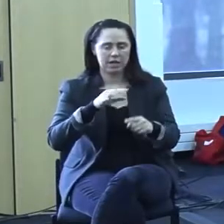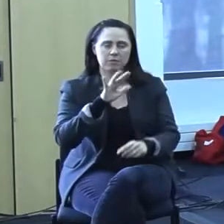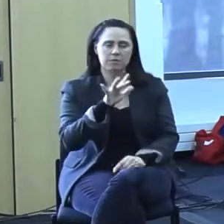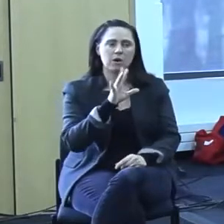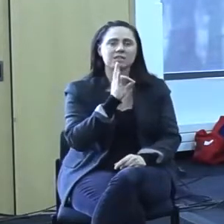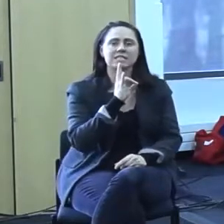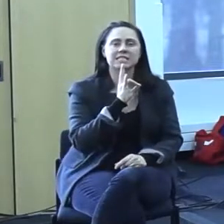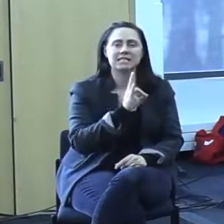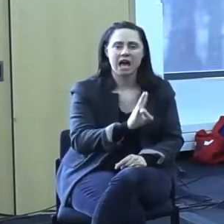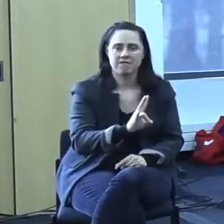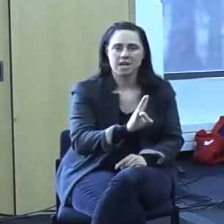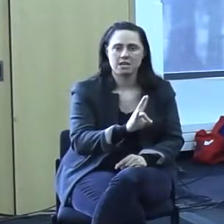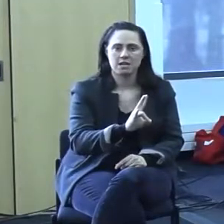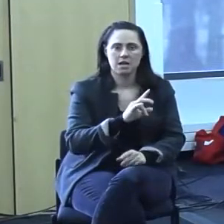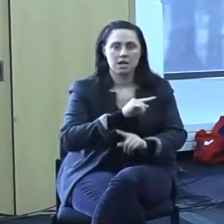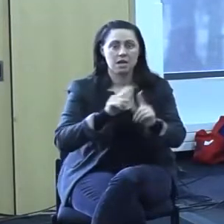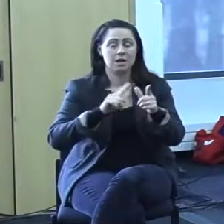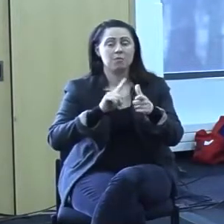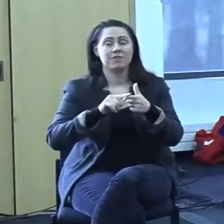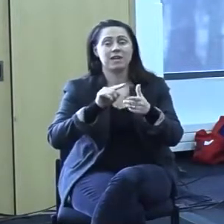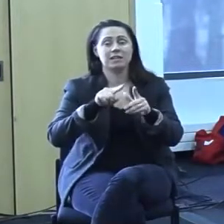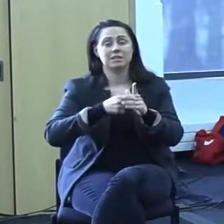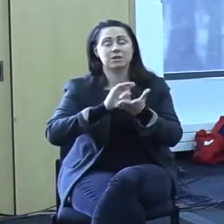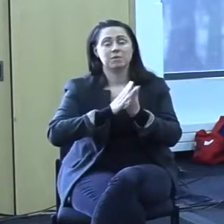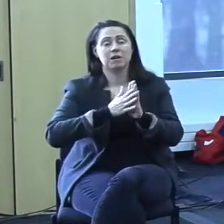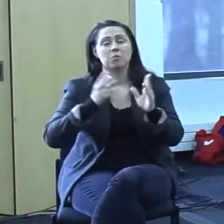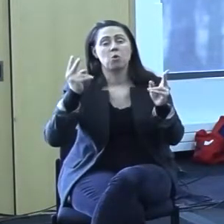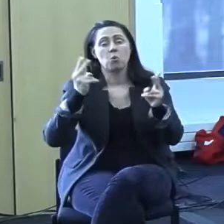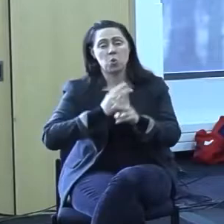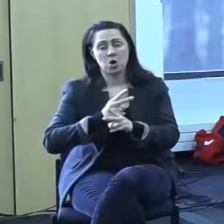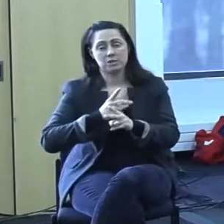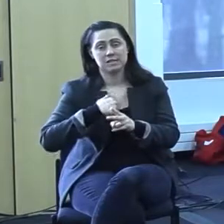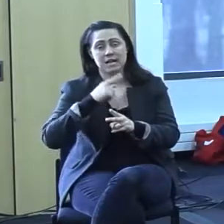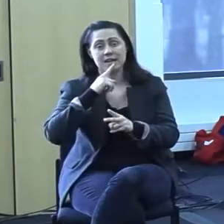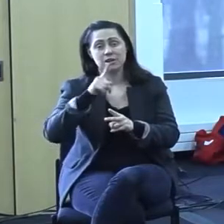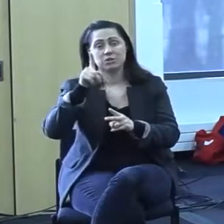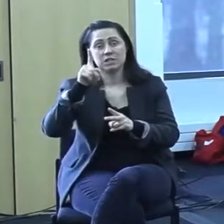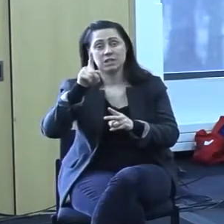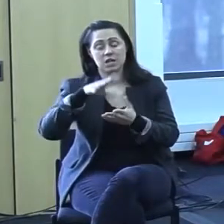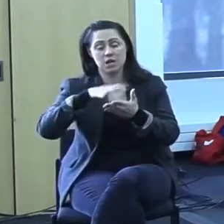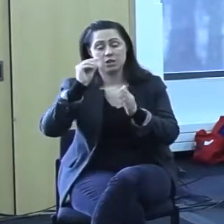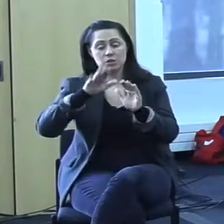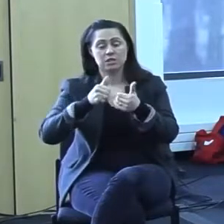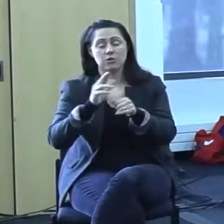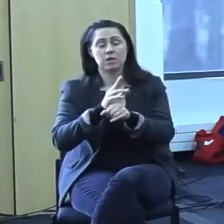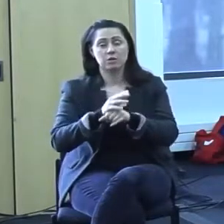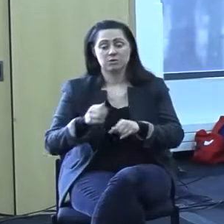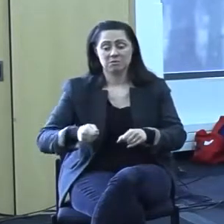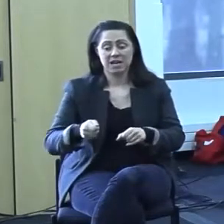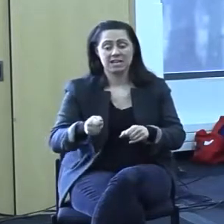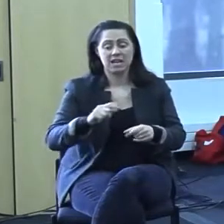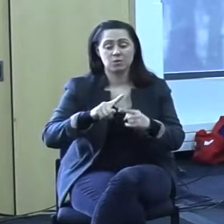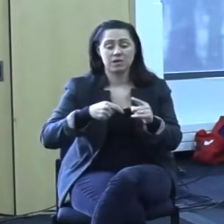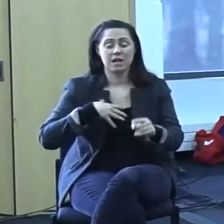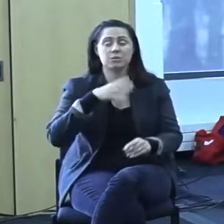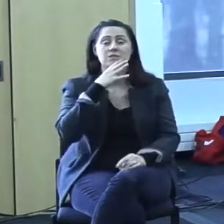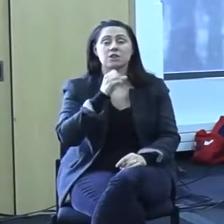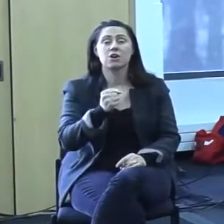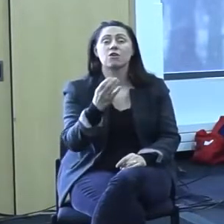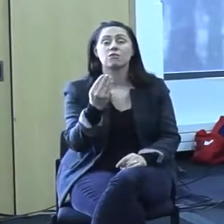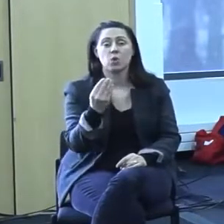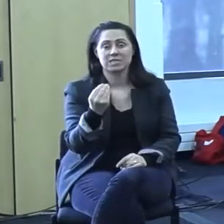7. But then it started to get a lot worse where I actually learned how to use my cane when I was like about